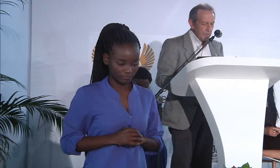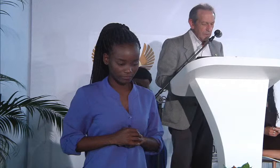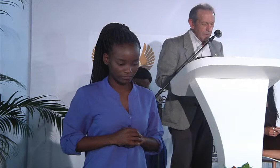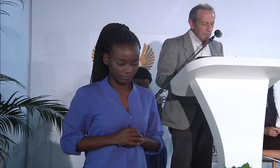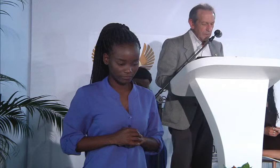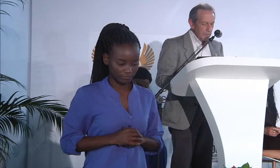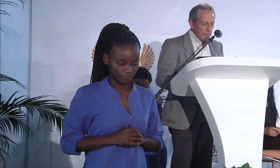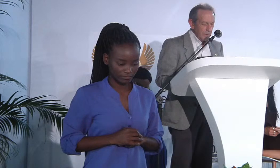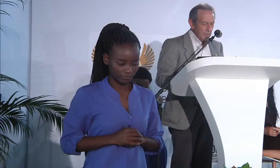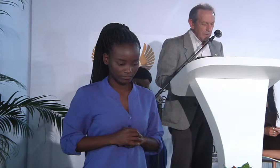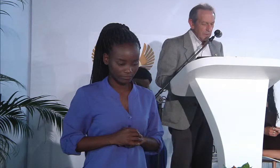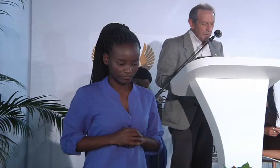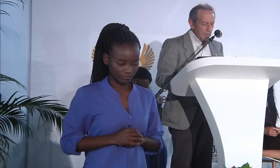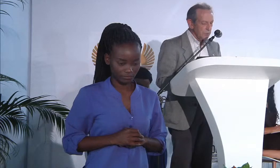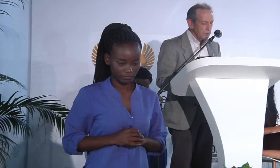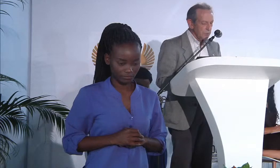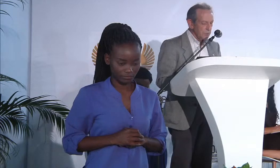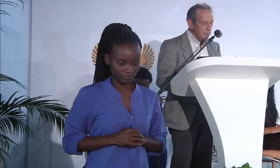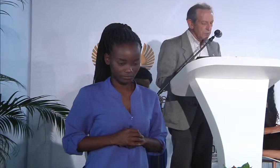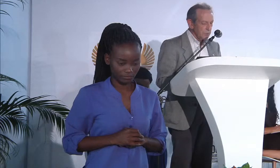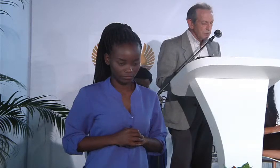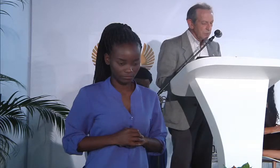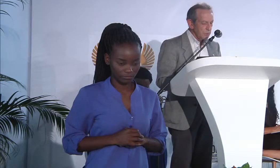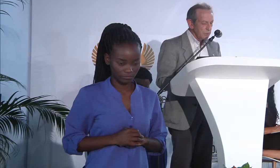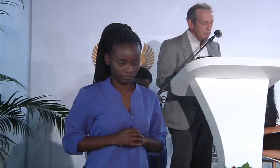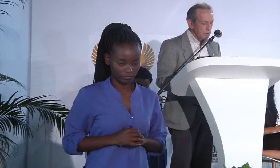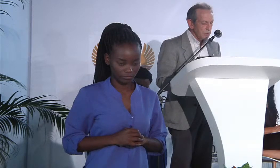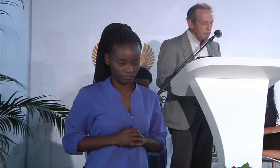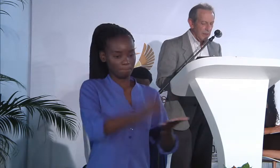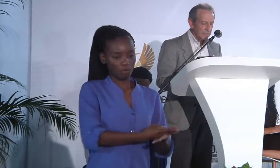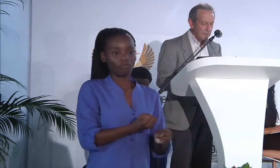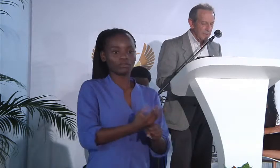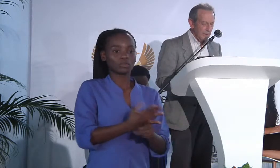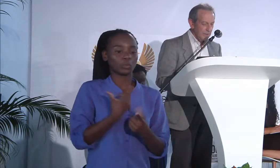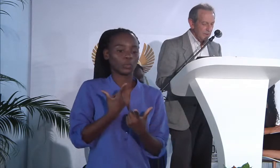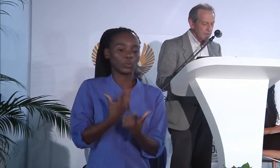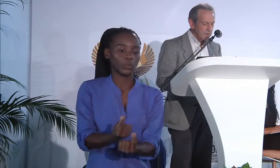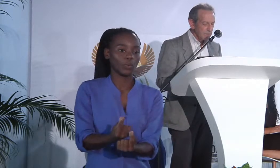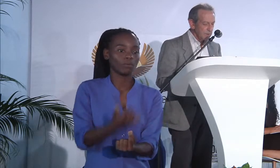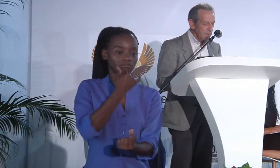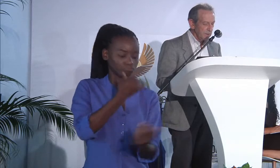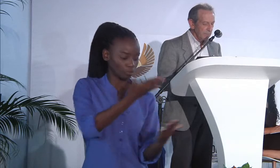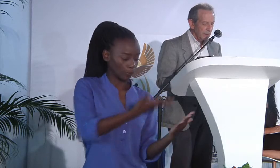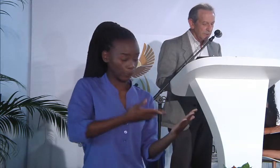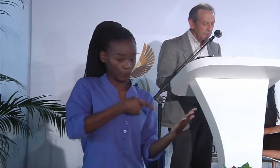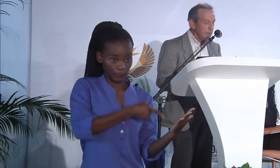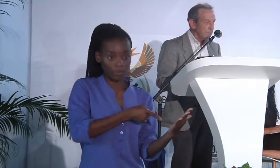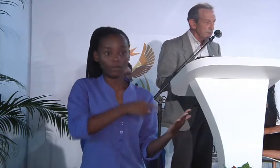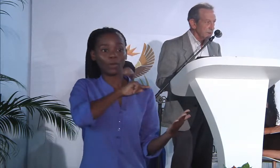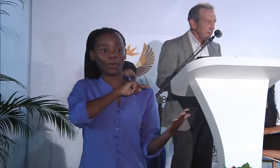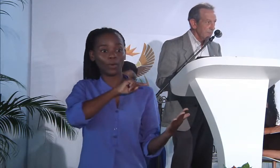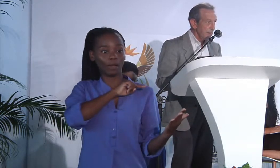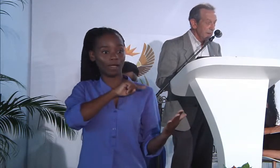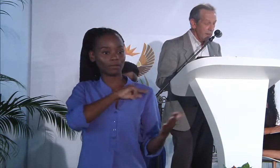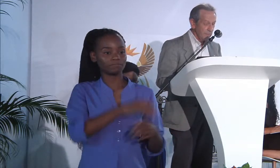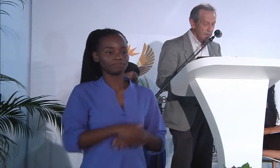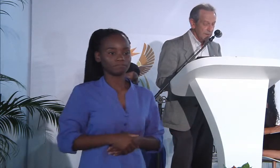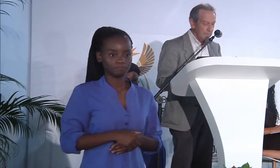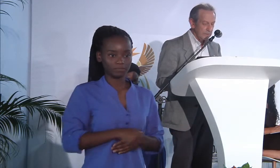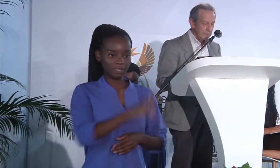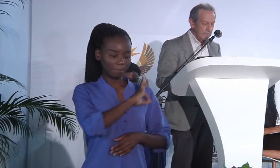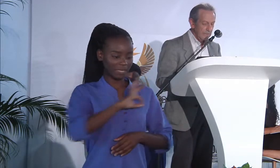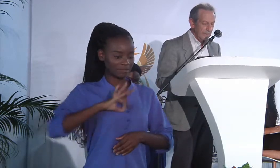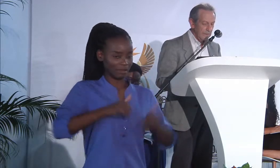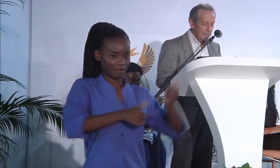It is proof of the resolve to implement and the recommendations as laid out that has been spearheaded by our Deputy Minister and by